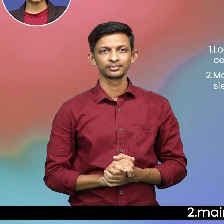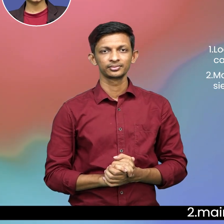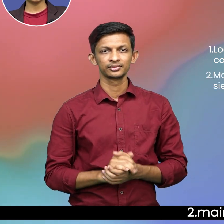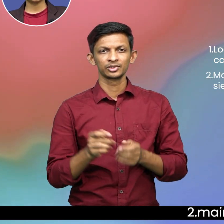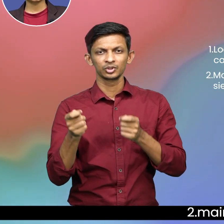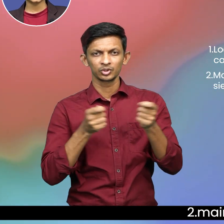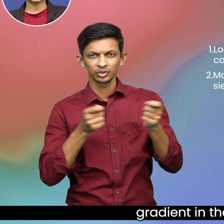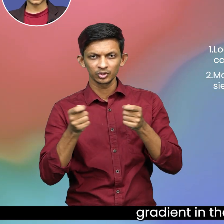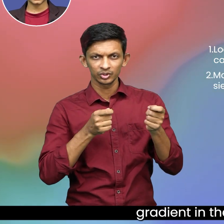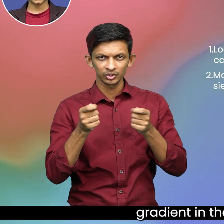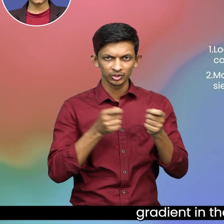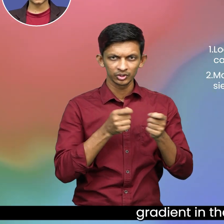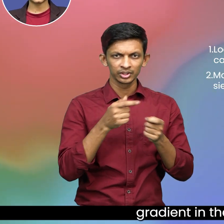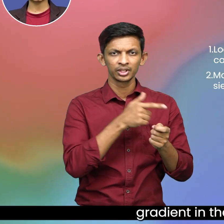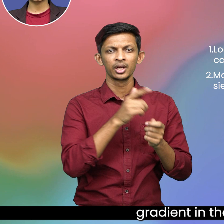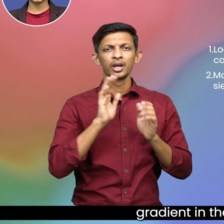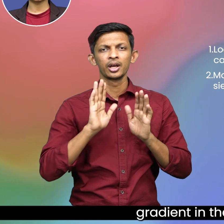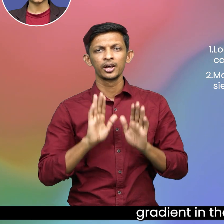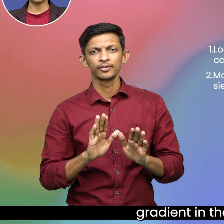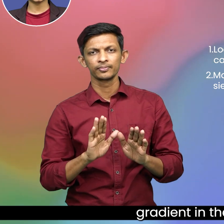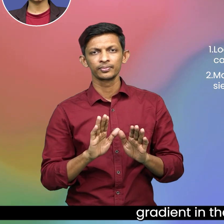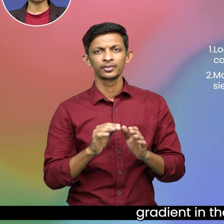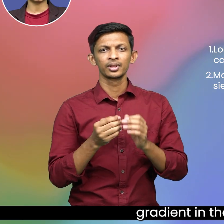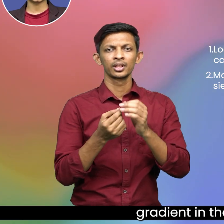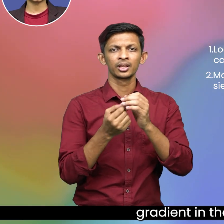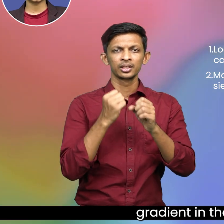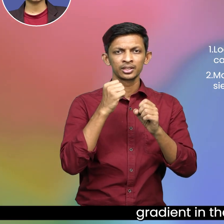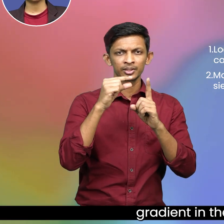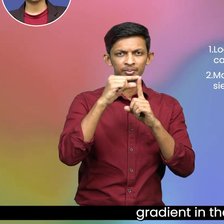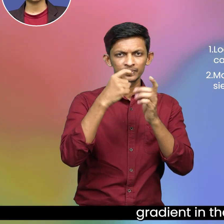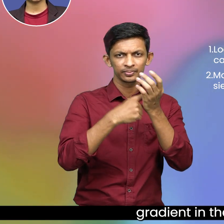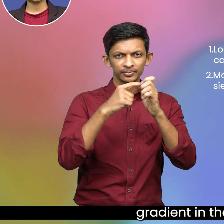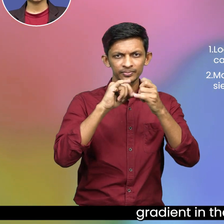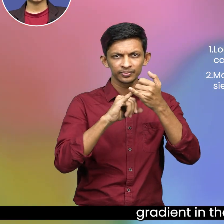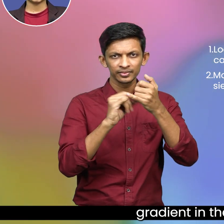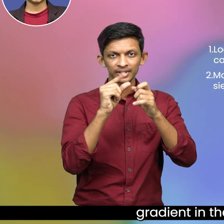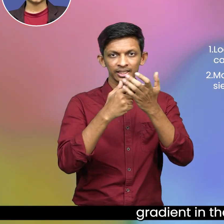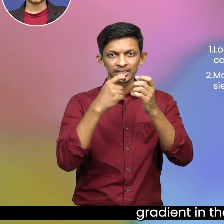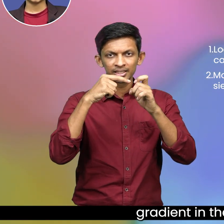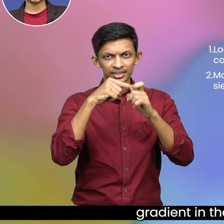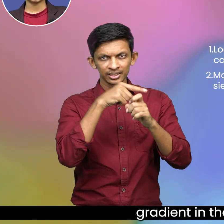Maintain pressure gradient in the sieve tube elements.